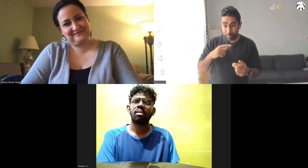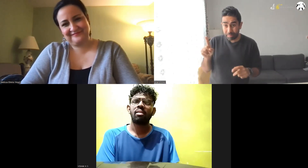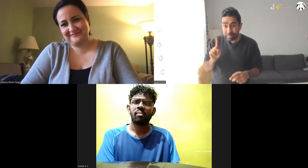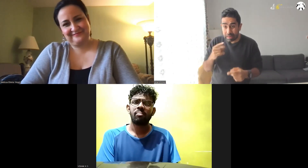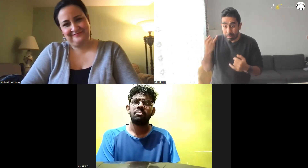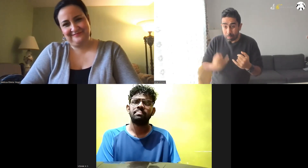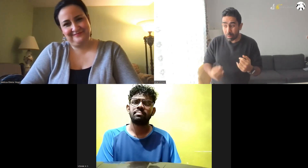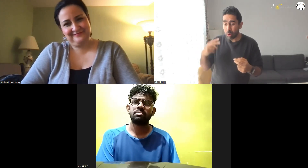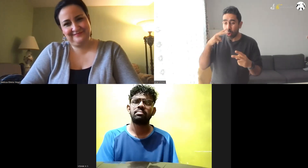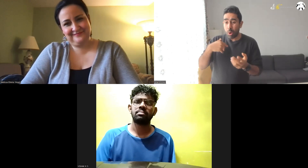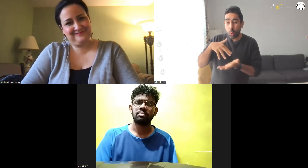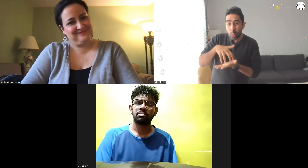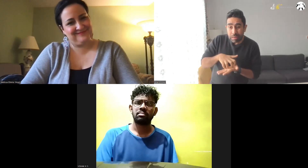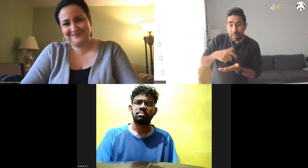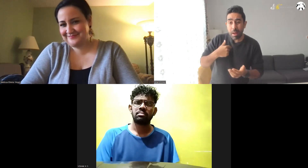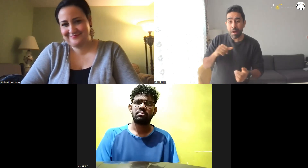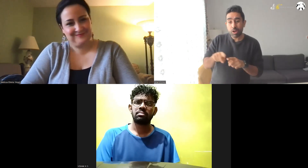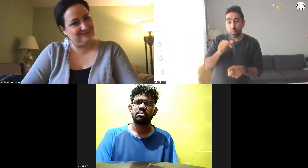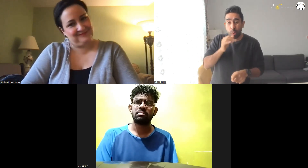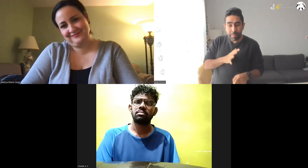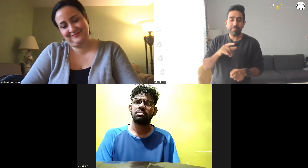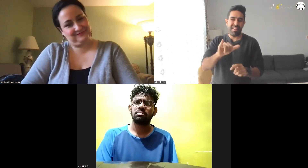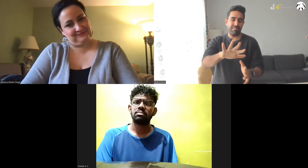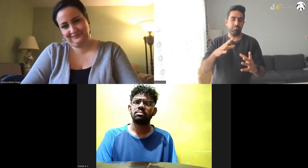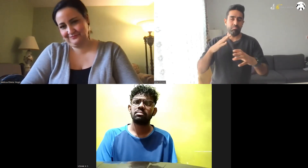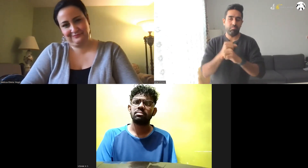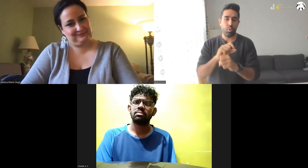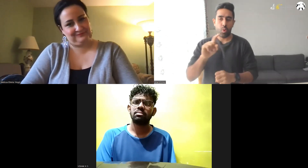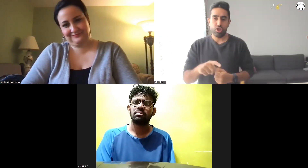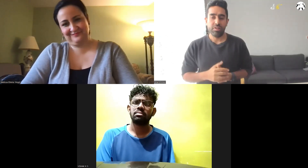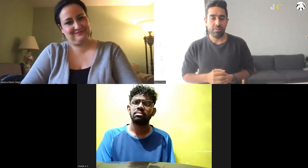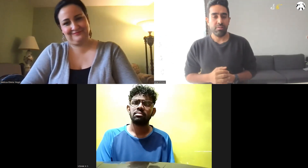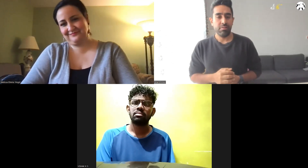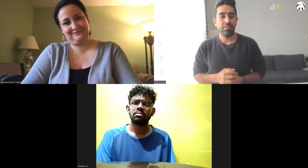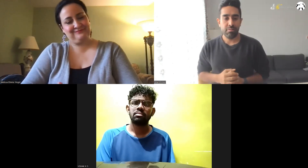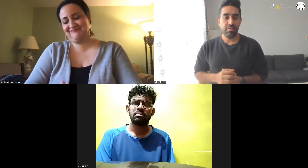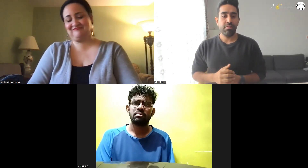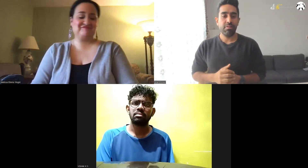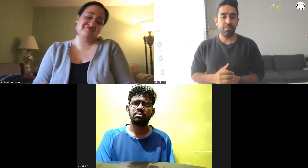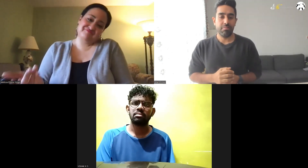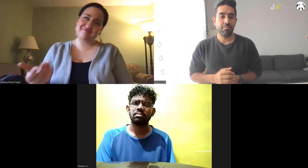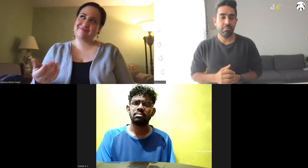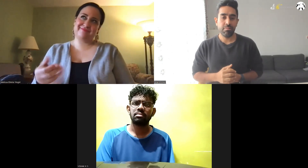these kind of perspectives? I mean, if I'm thin, do I look like a weak person? Does it make me look like, I